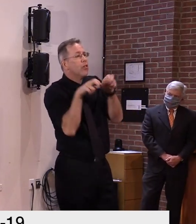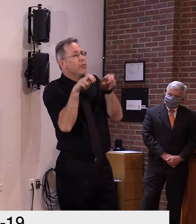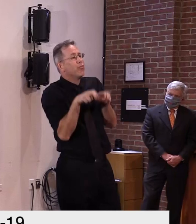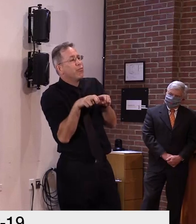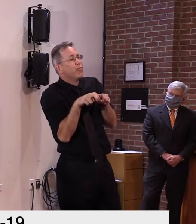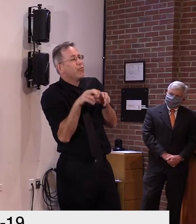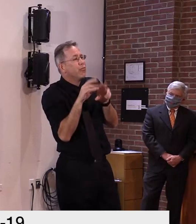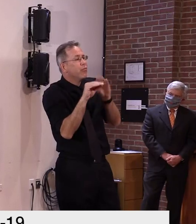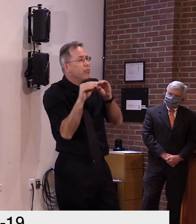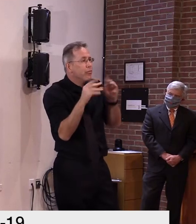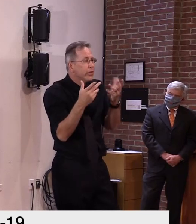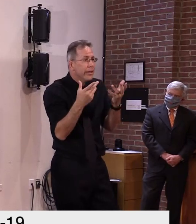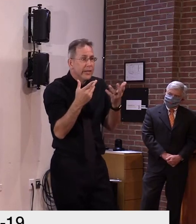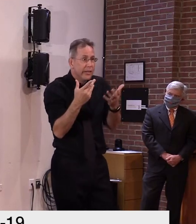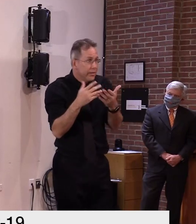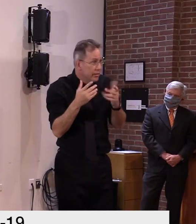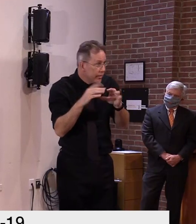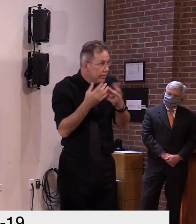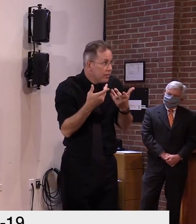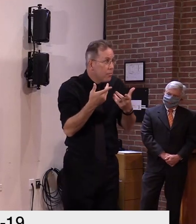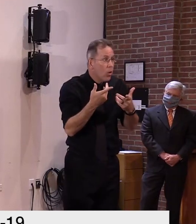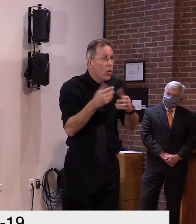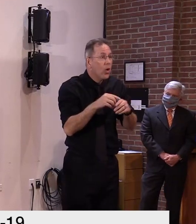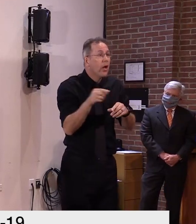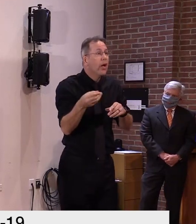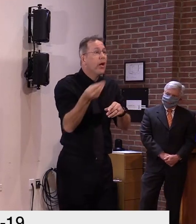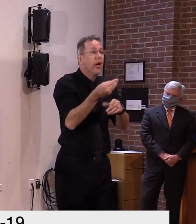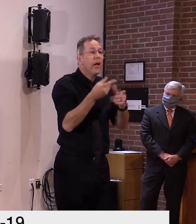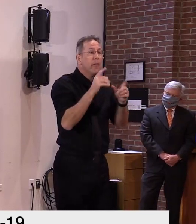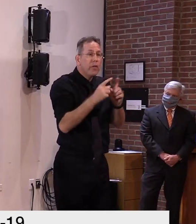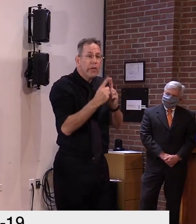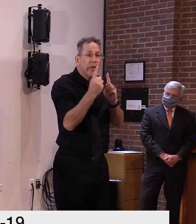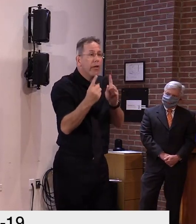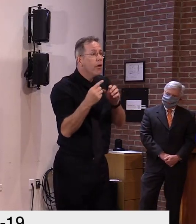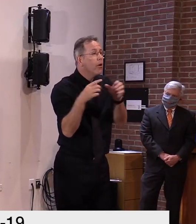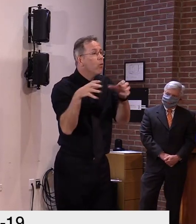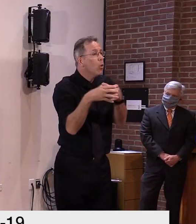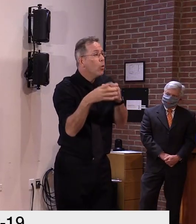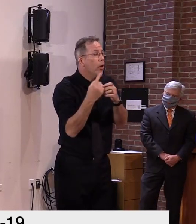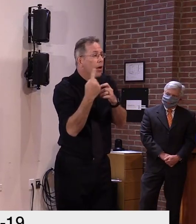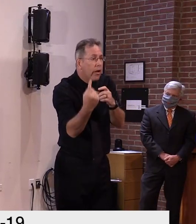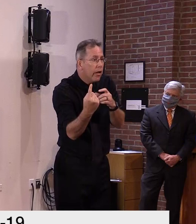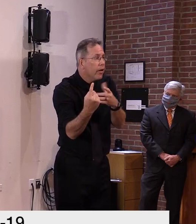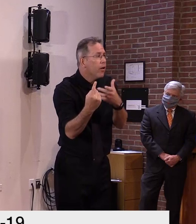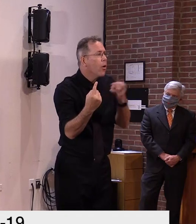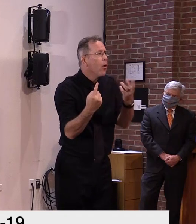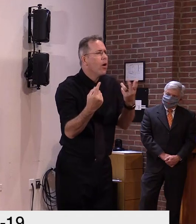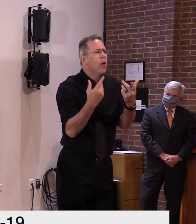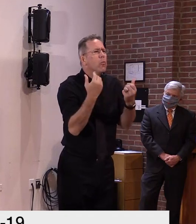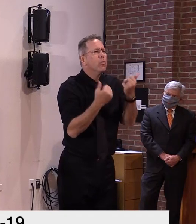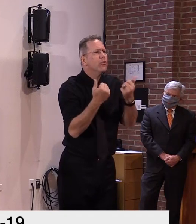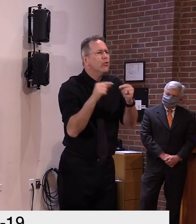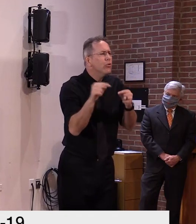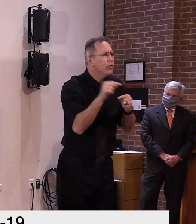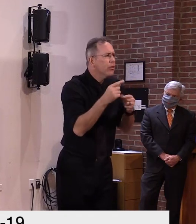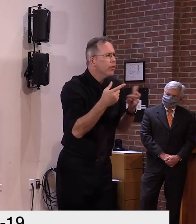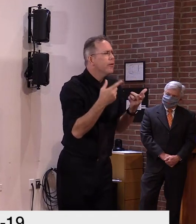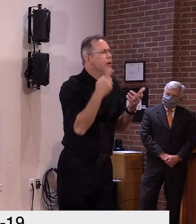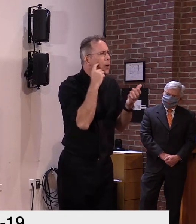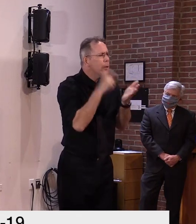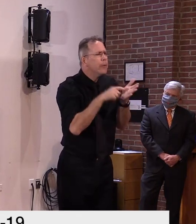doesn't happen with high frequency if you're a contact of a case, but it happens to a